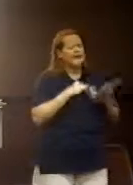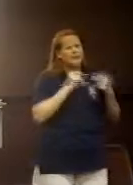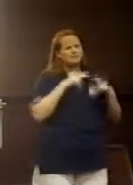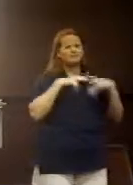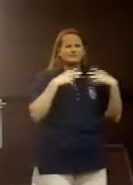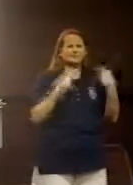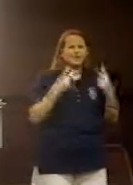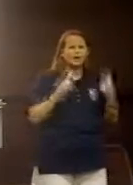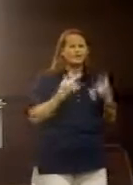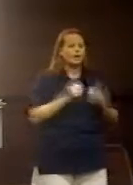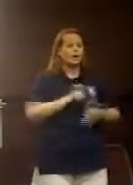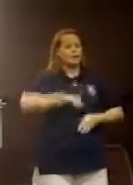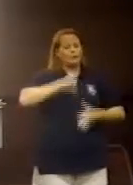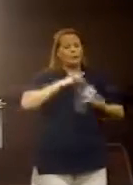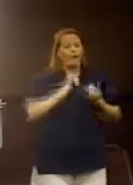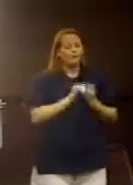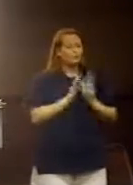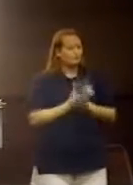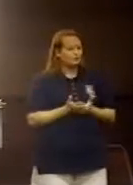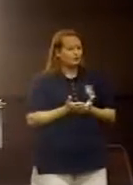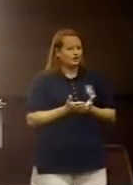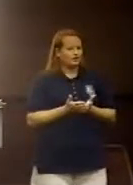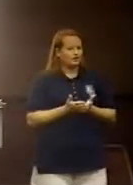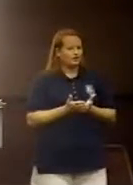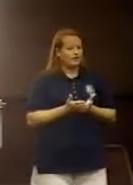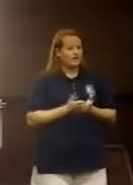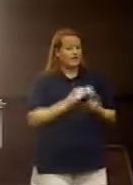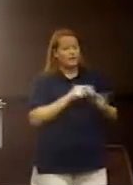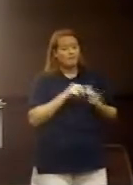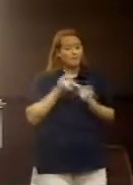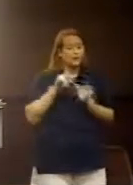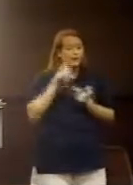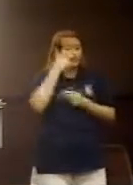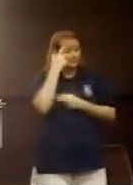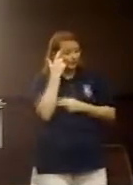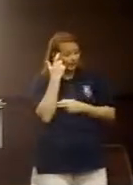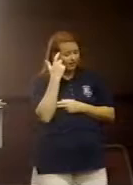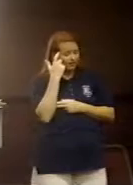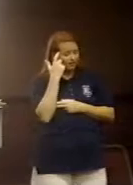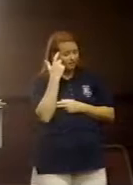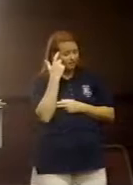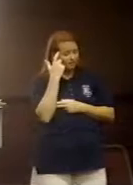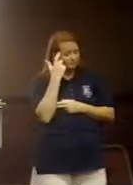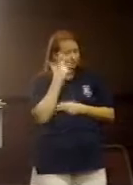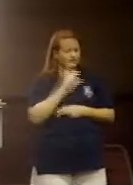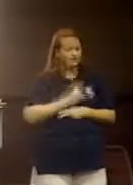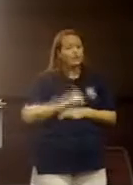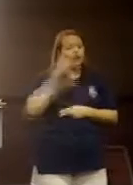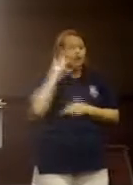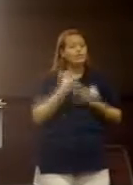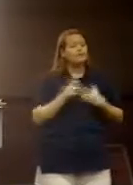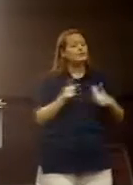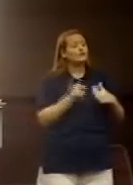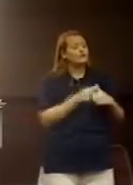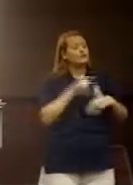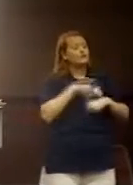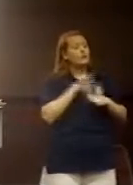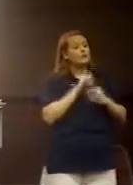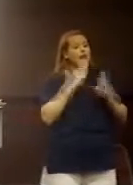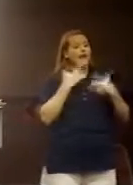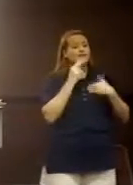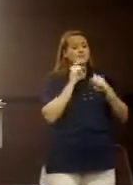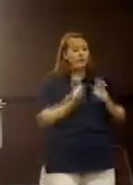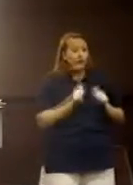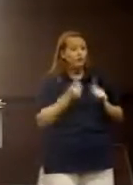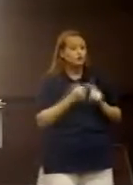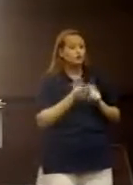I'm very, very proud of this book, and particularly because I think it's the first time that I've been able